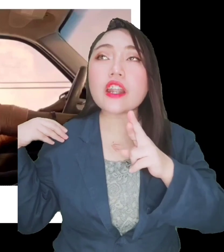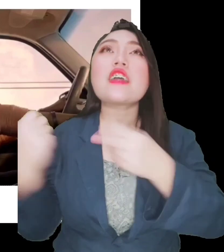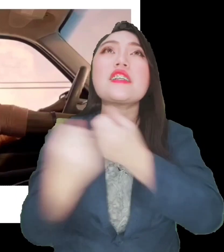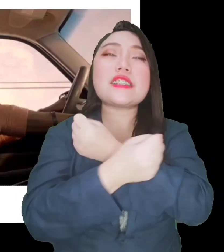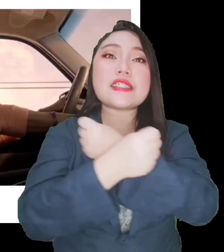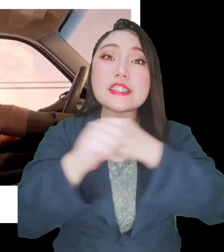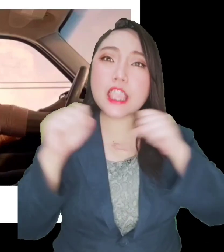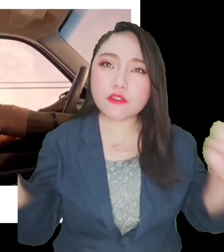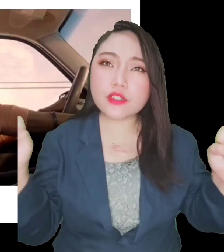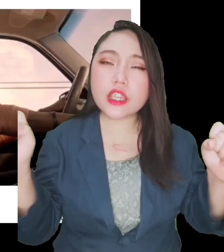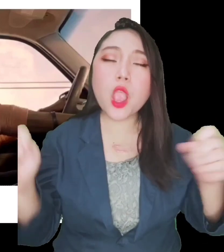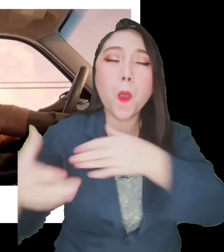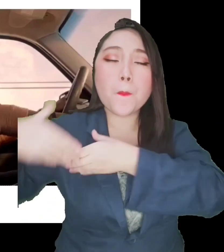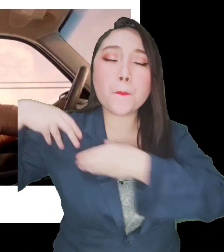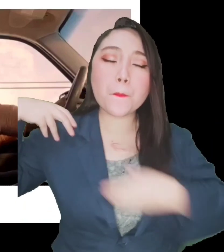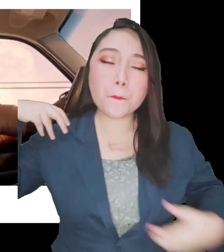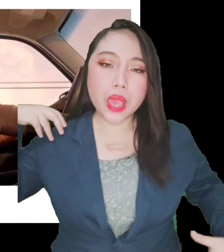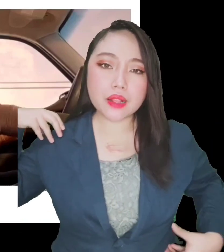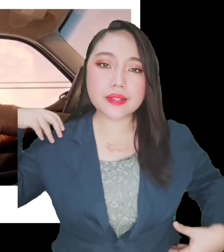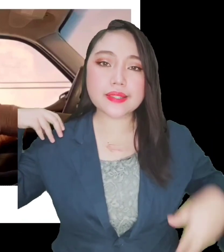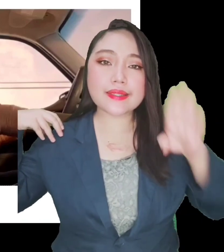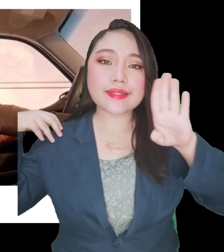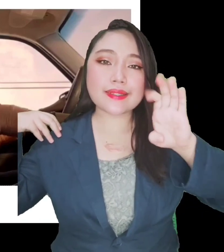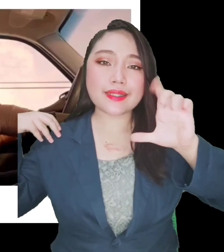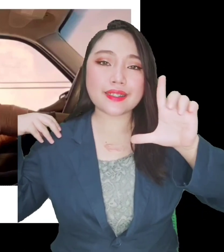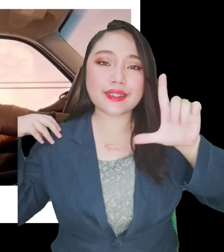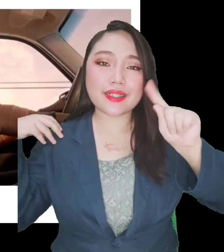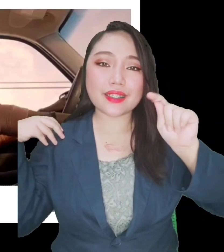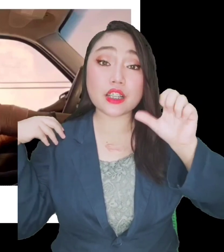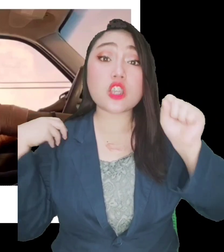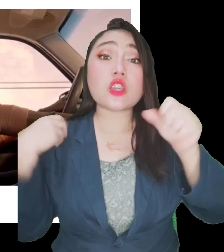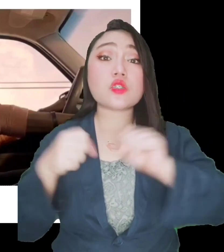Seatbelts are safety belts,